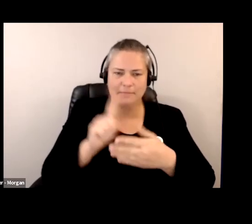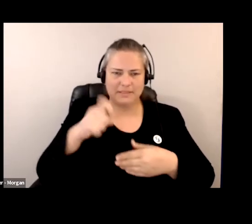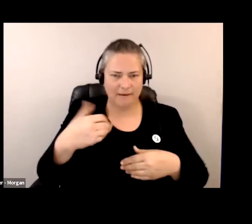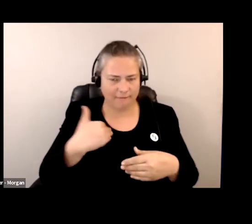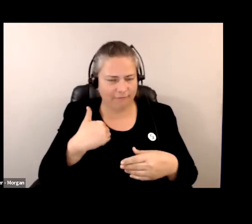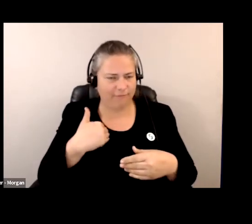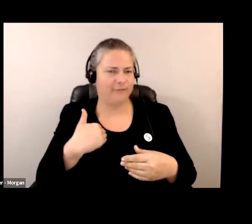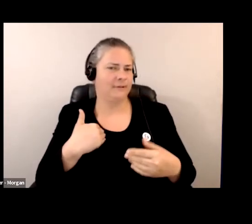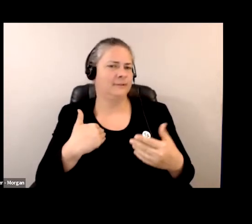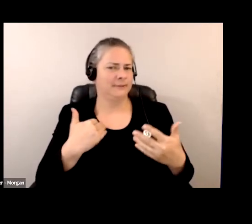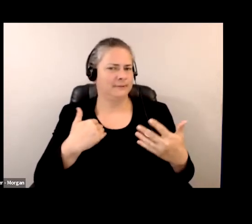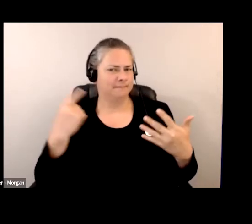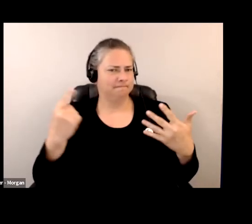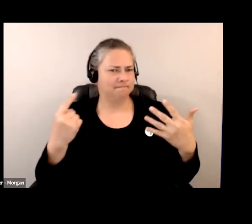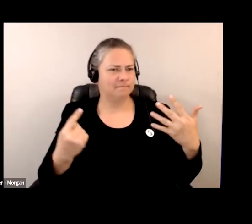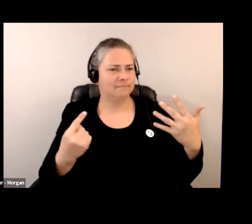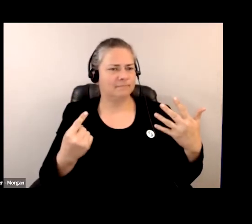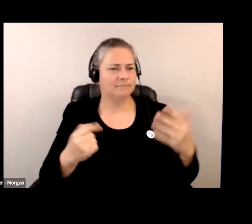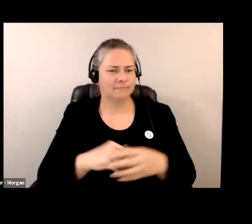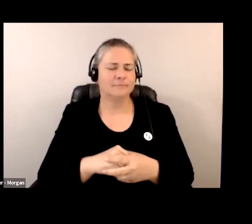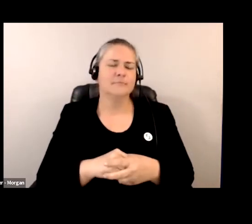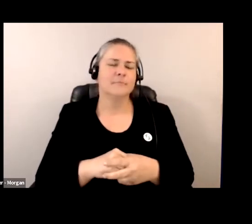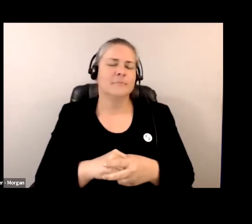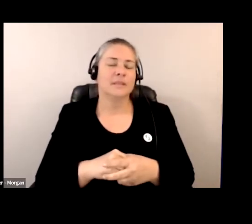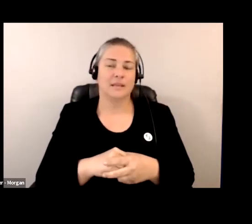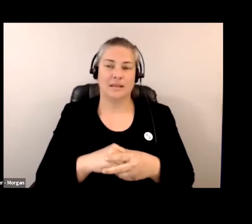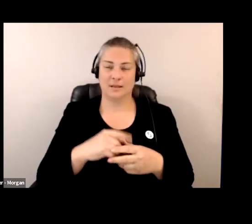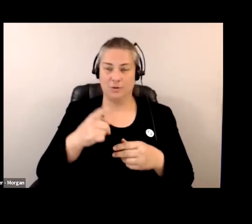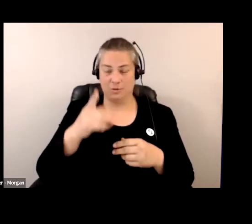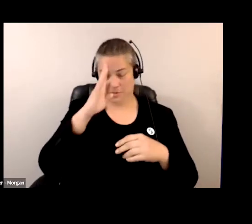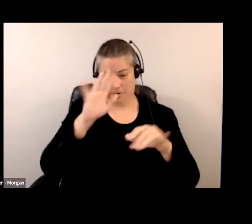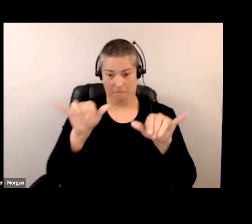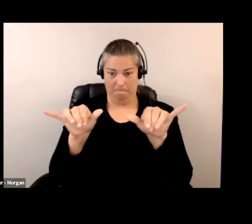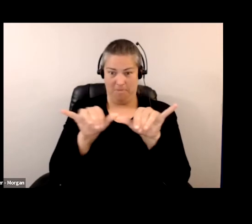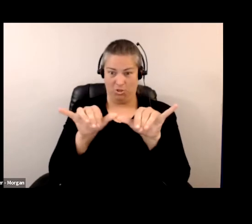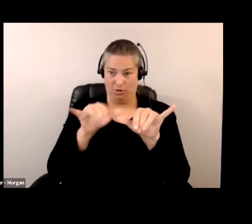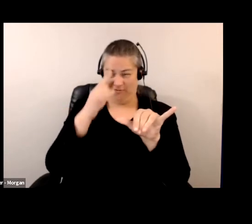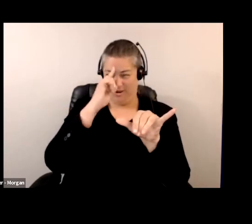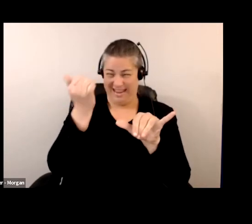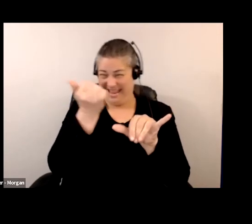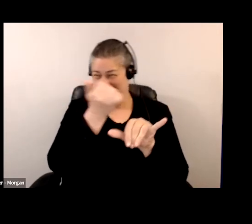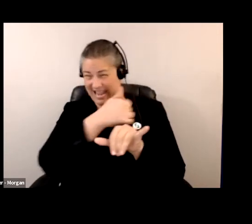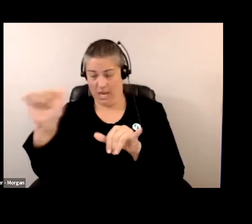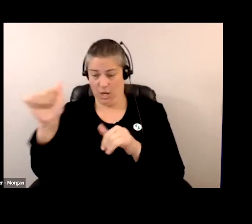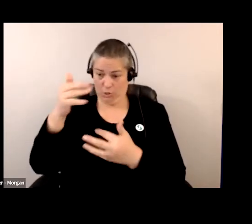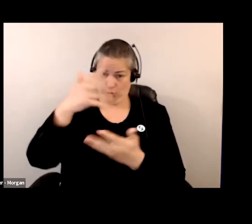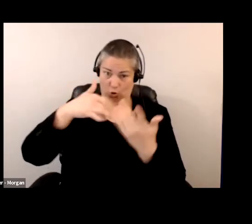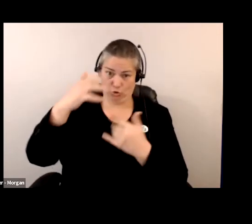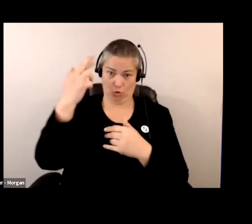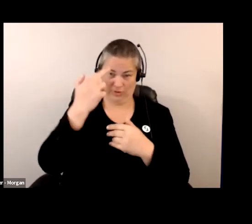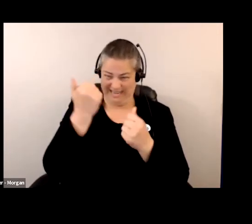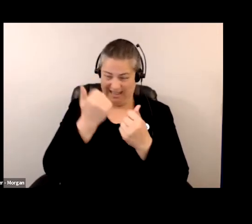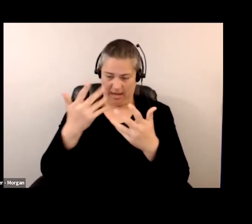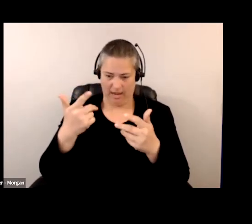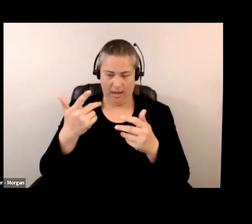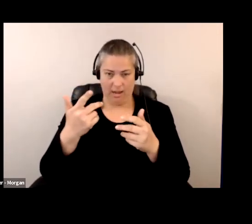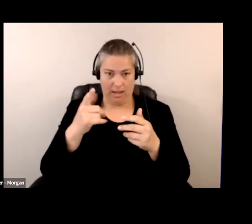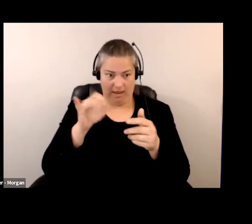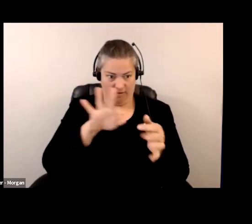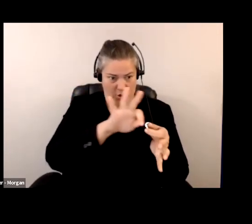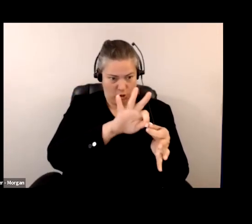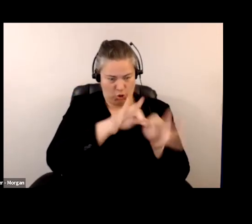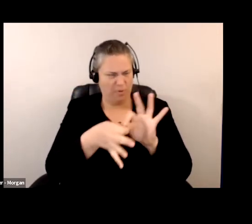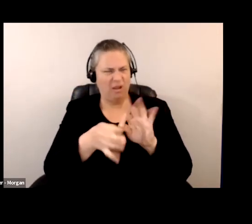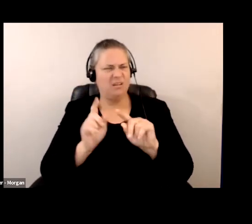It's clear that measurement of any social construct has different meanings, different interpretations for